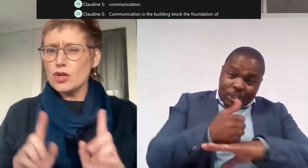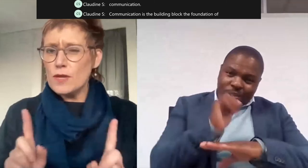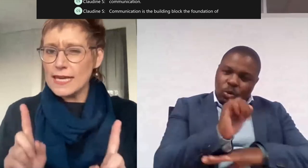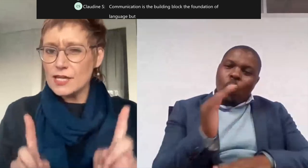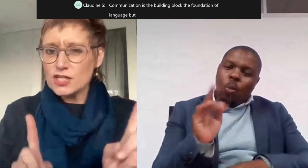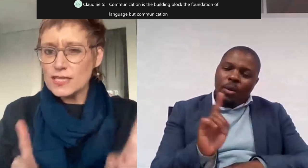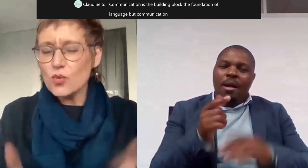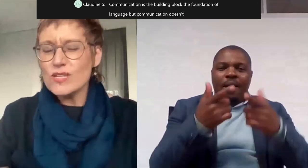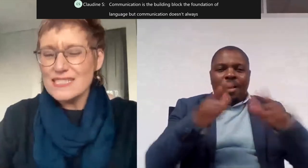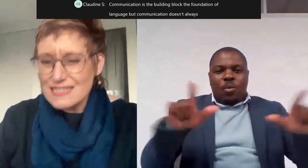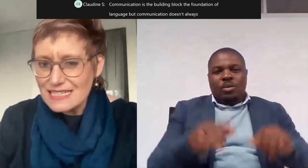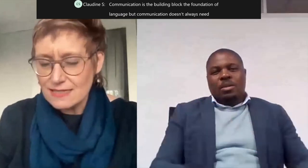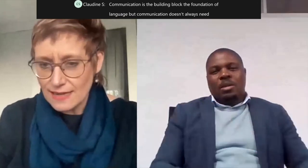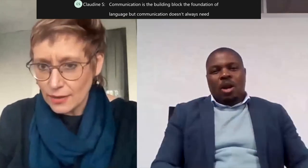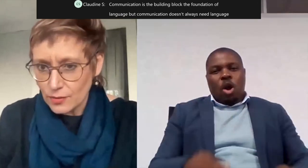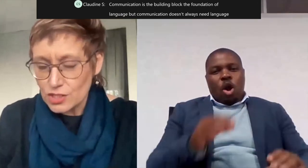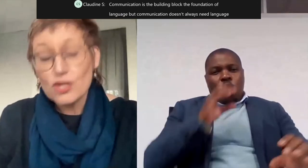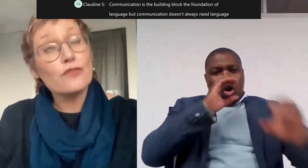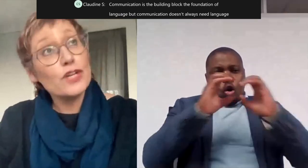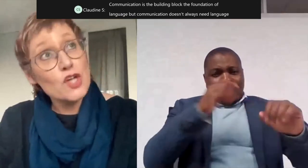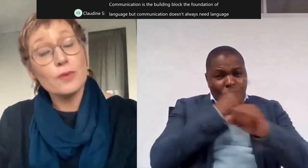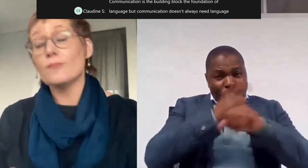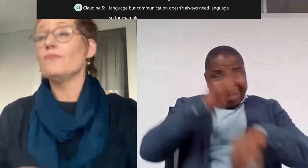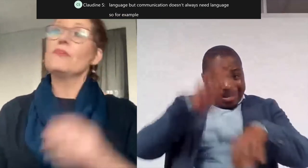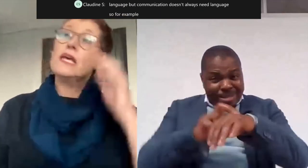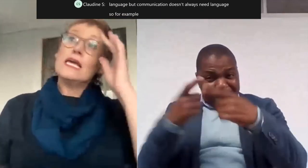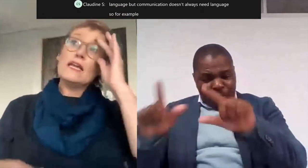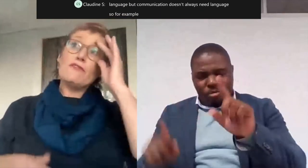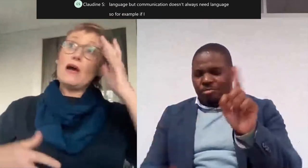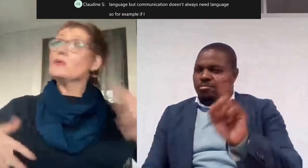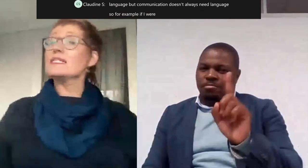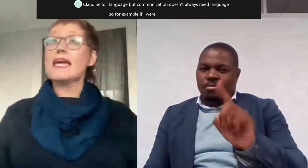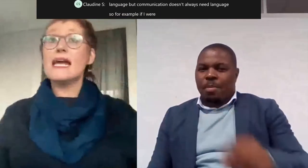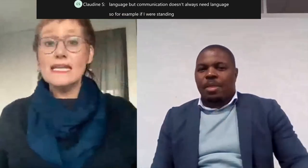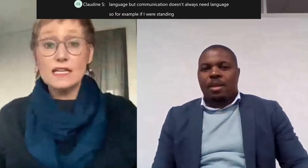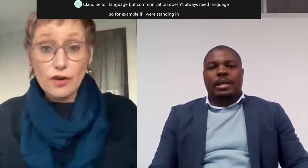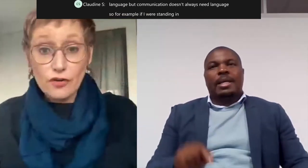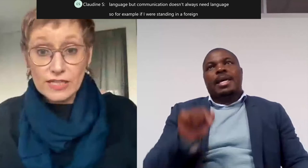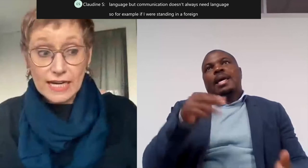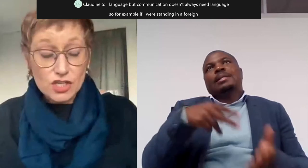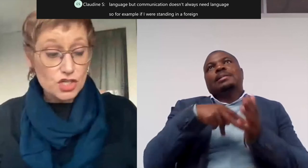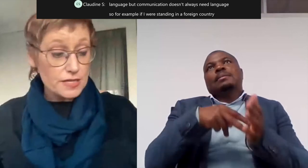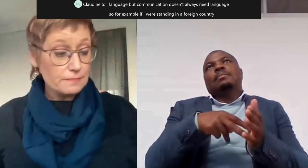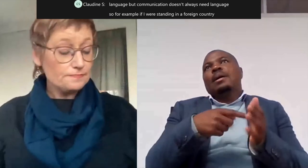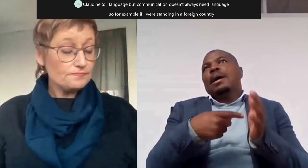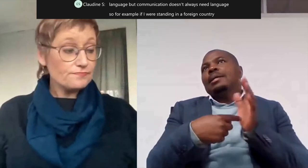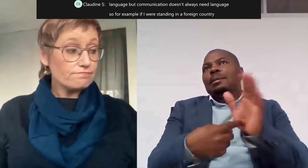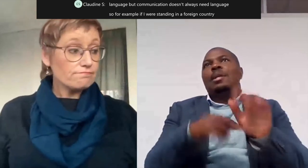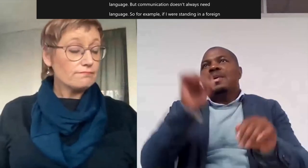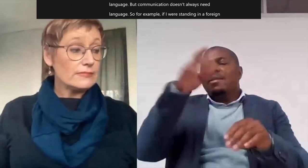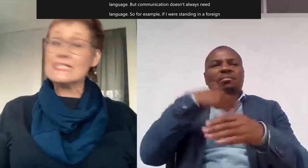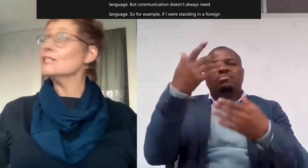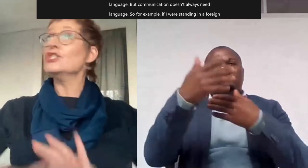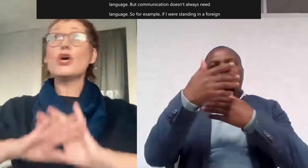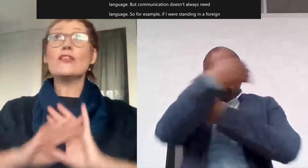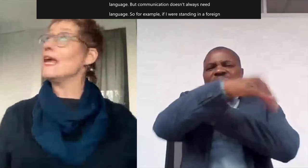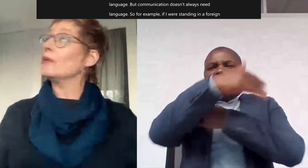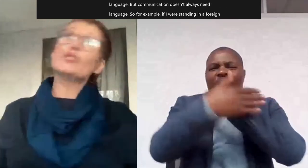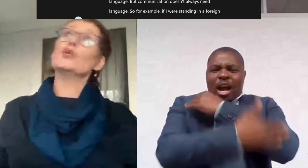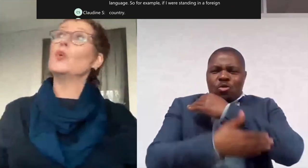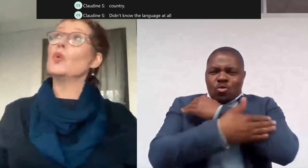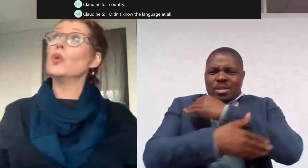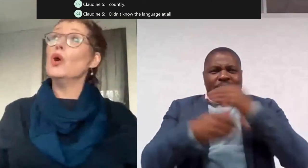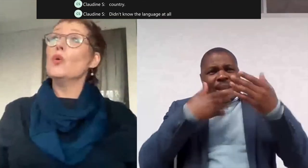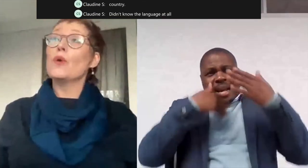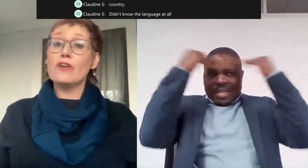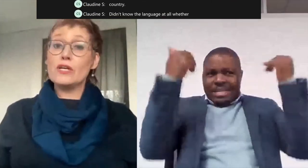But communication doesn't always need language. So for example, if I was standing in a foreign country, didn't know the